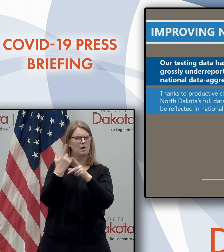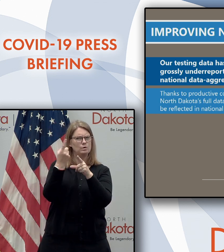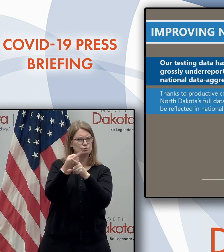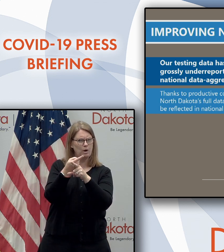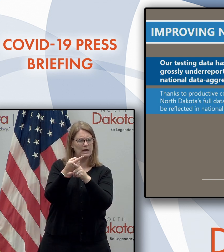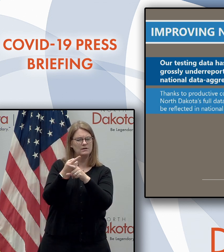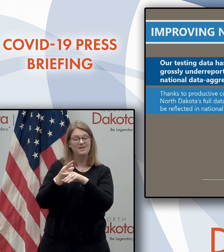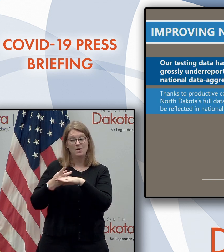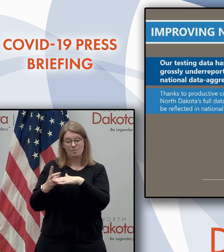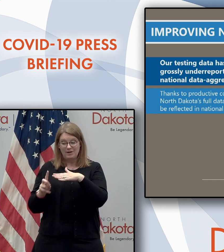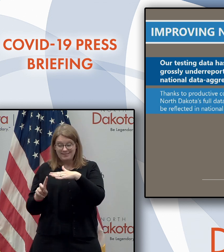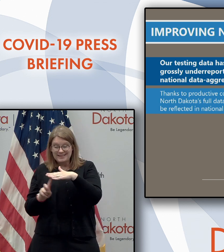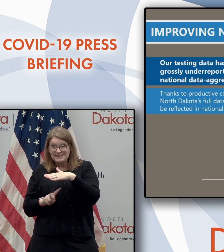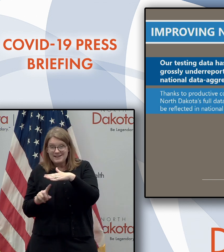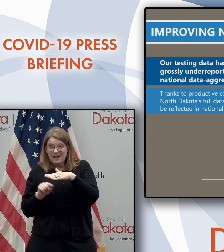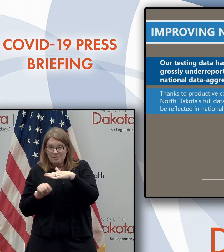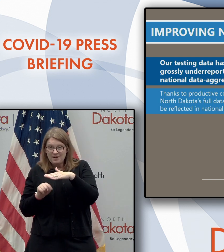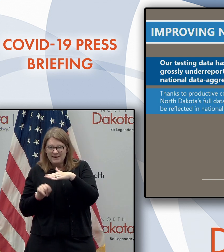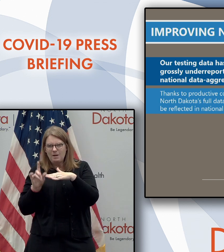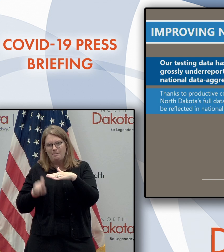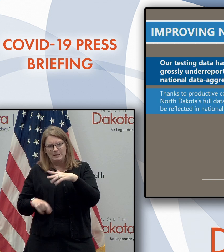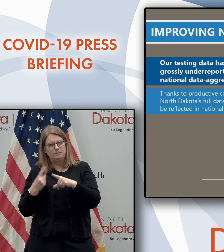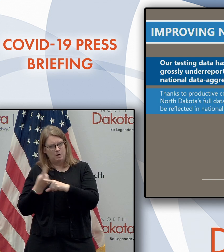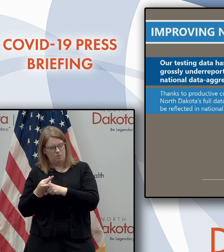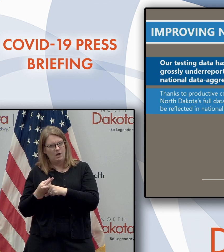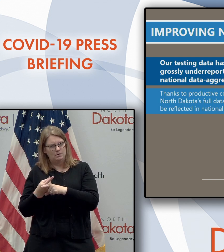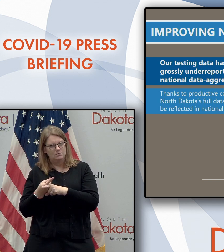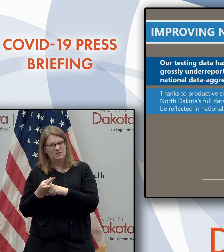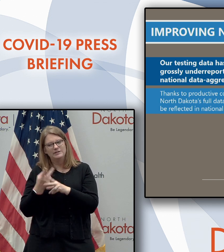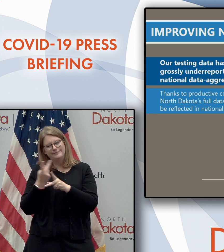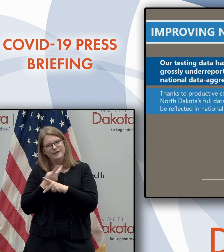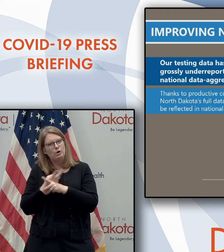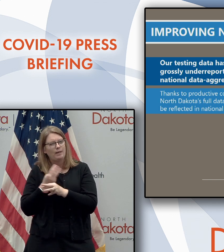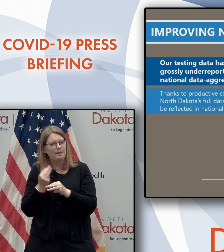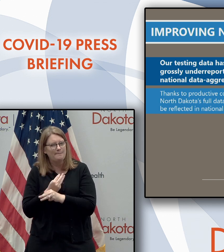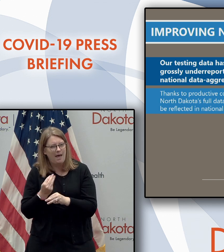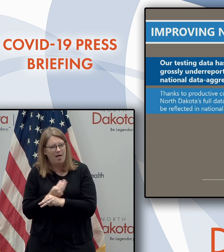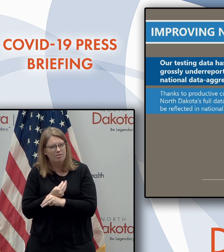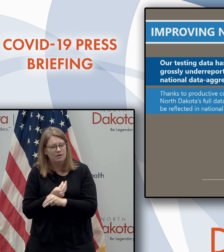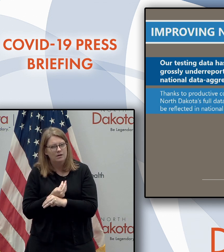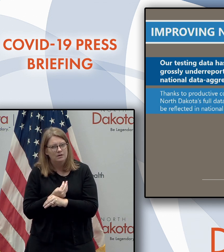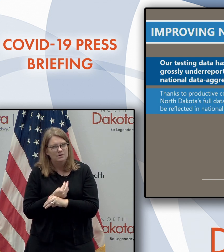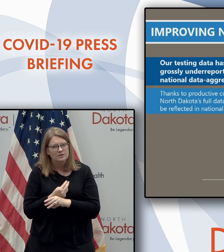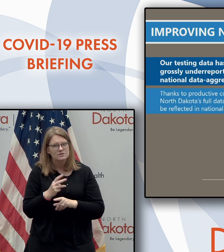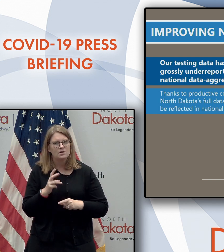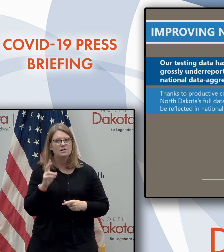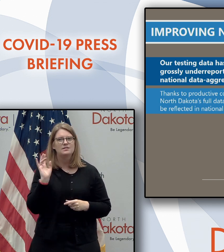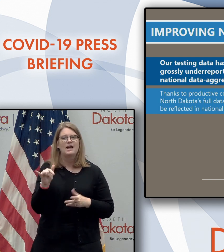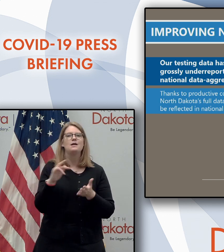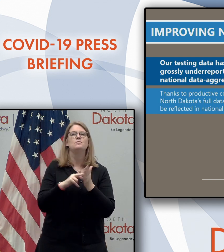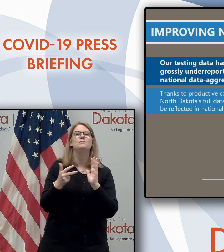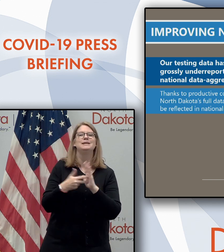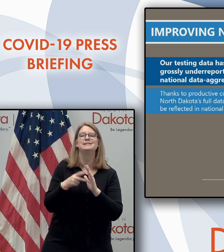getting the denominator to reflect the amount of testing we've done, that will dramatically change a number of those reports. And so